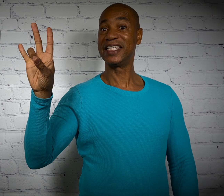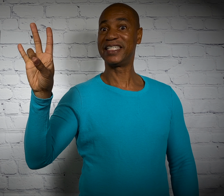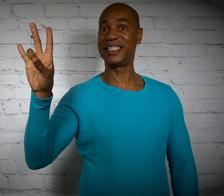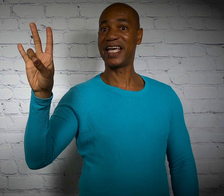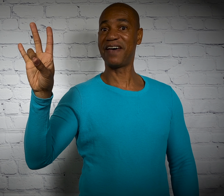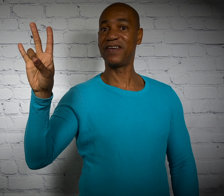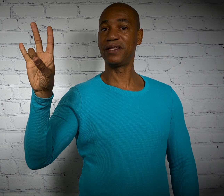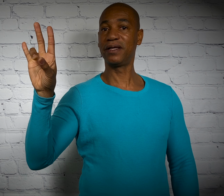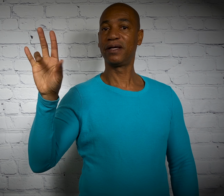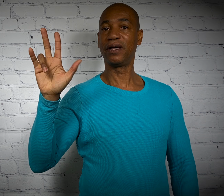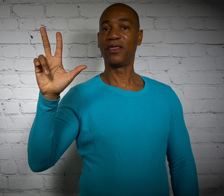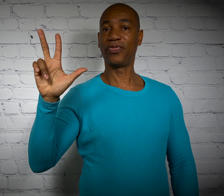37,